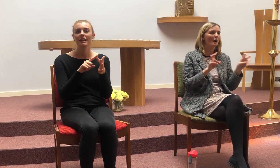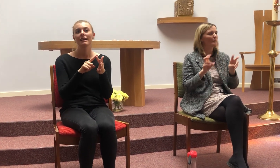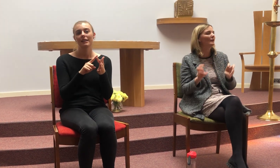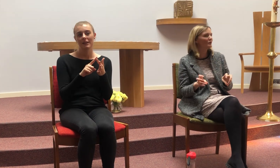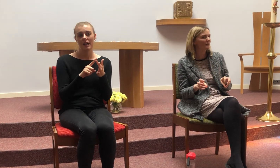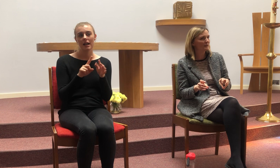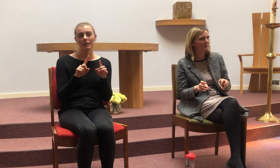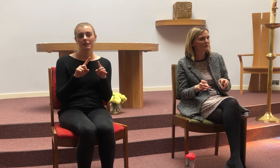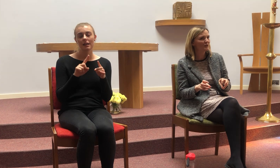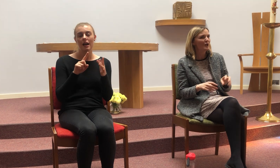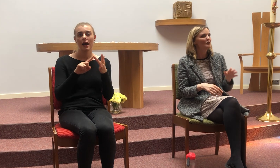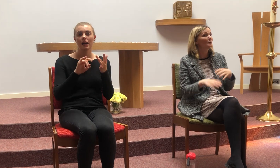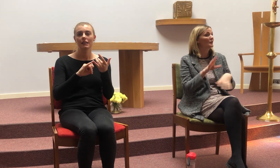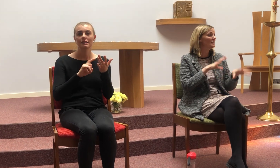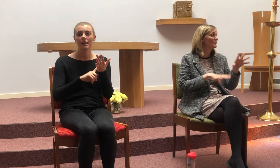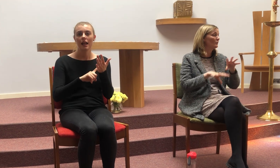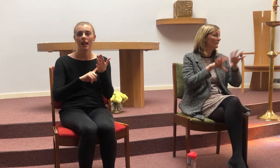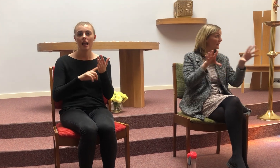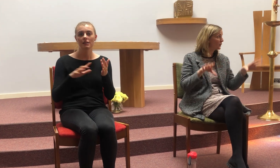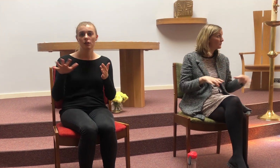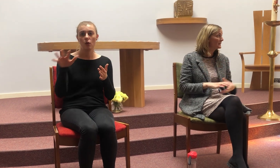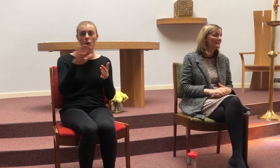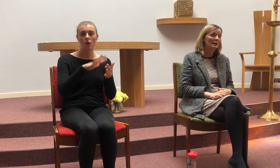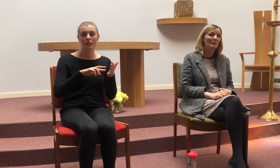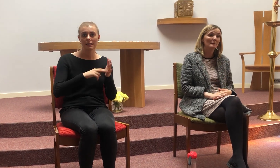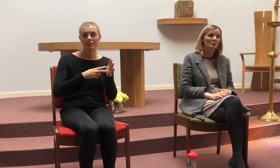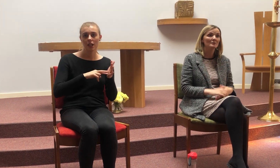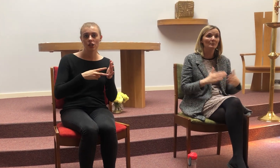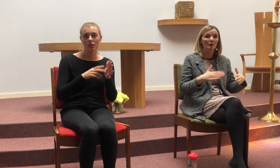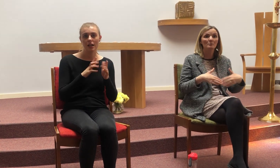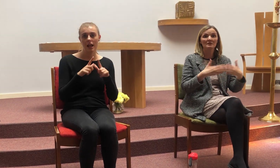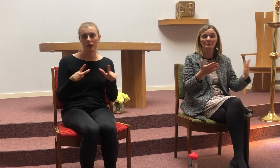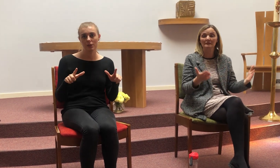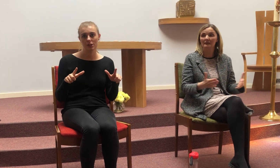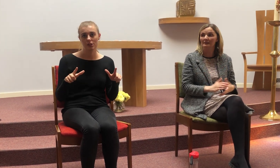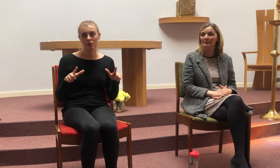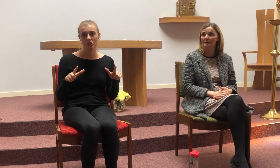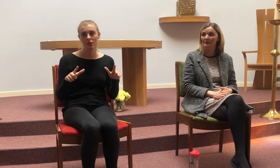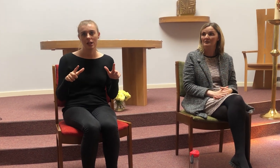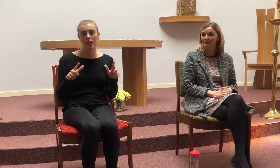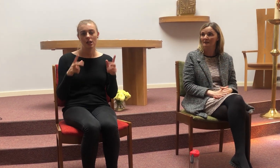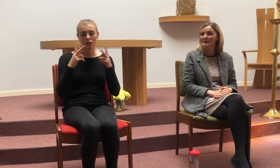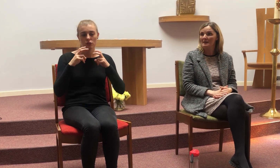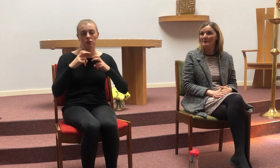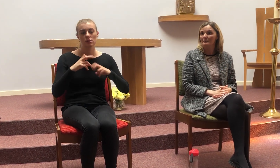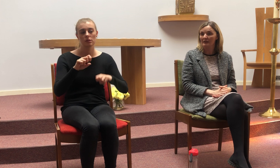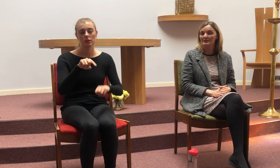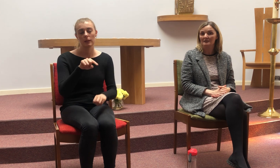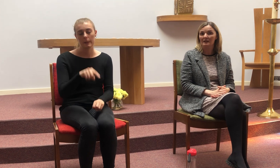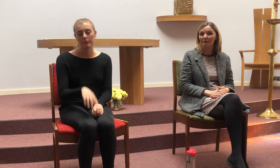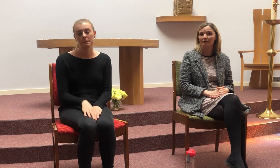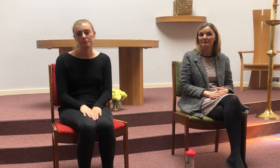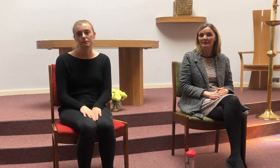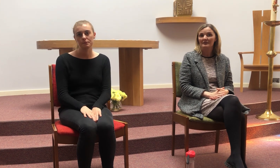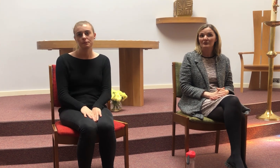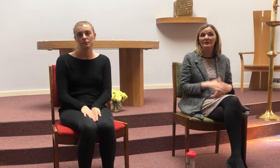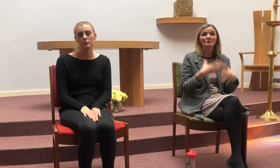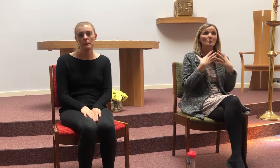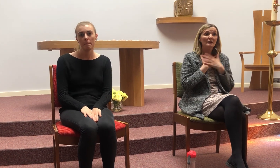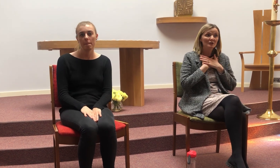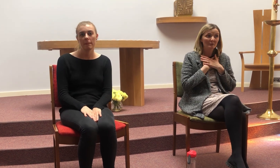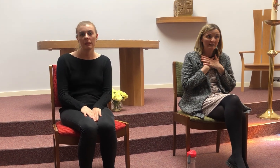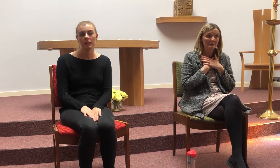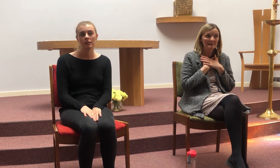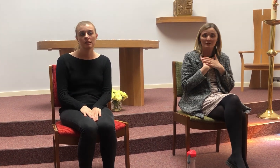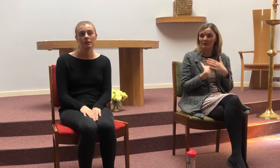just the operational language. So we're exploring that whole piece now at the moment, so we're hoping to bring that then back to staff. So that's